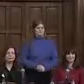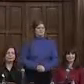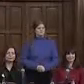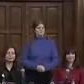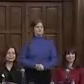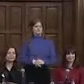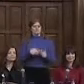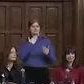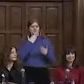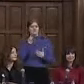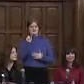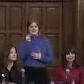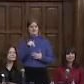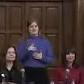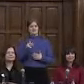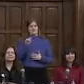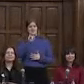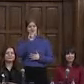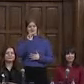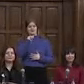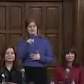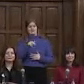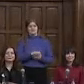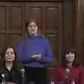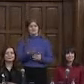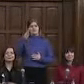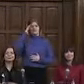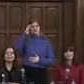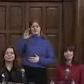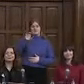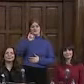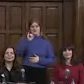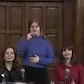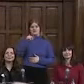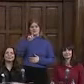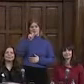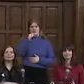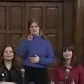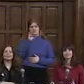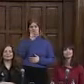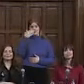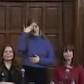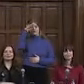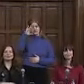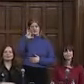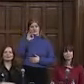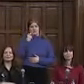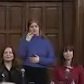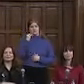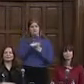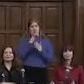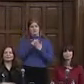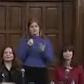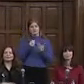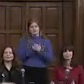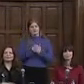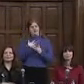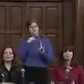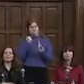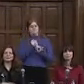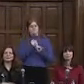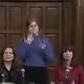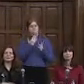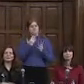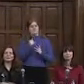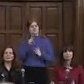Thanks, Dan. Ian? Hi, Ian Talbot from the Irish Chambers of Commerce. I'm struck by